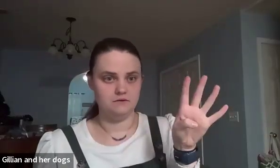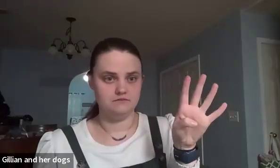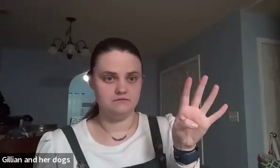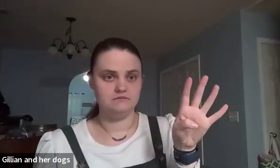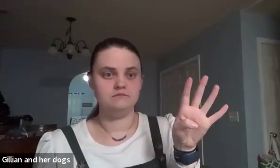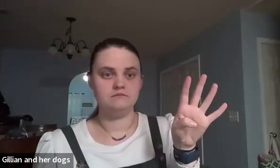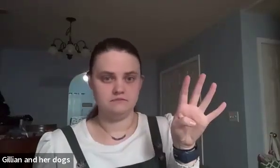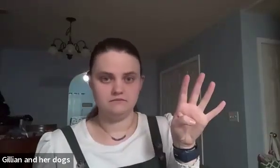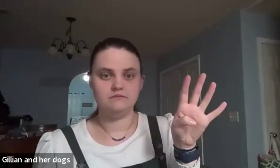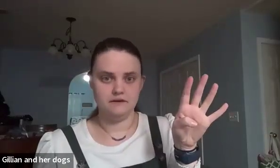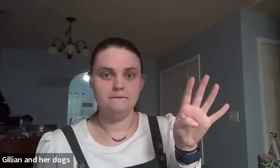234. Okay?